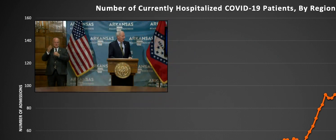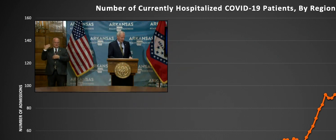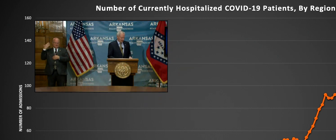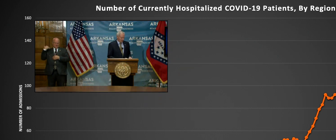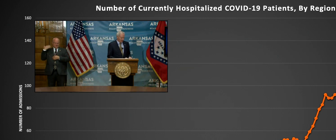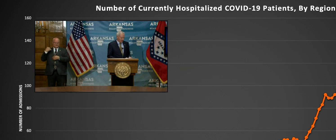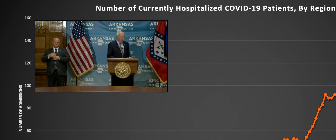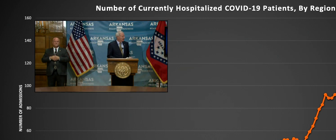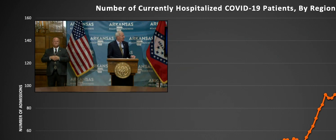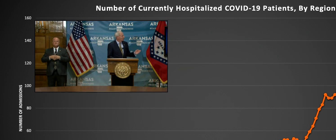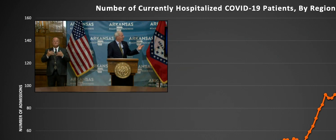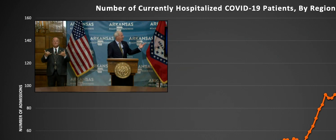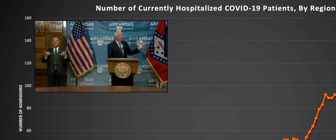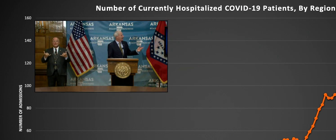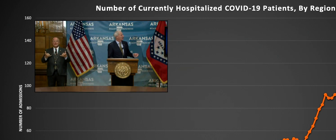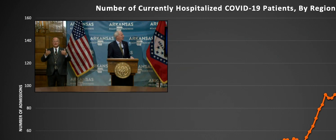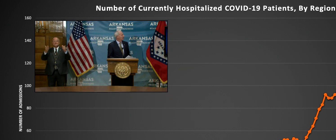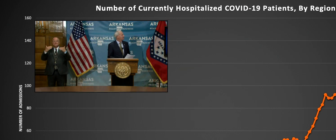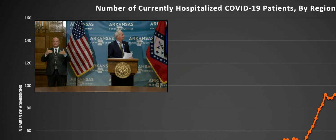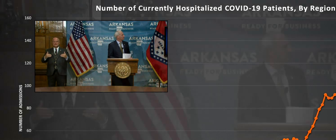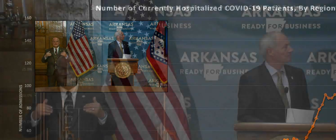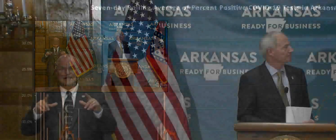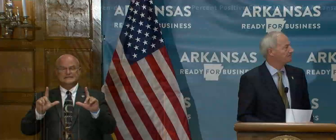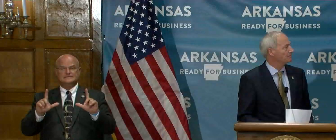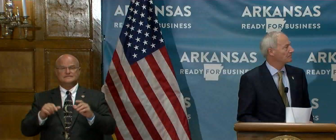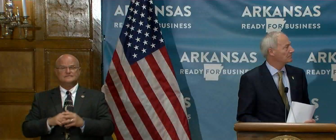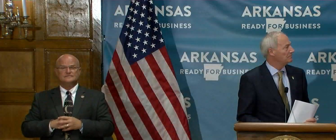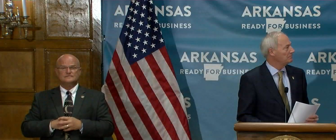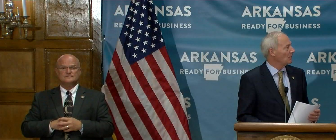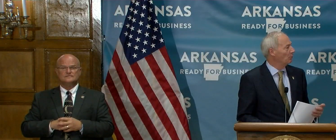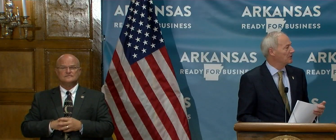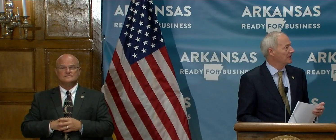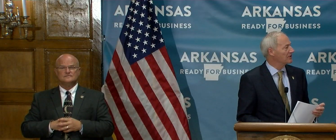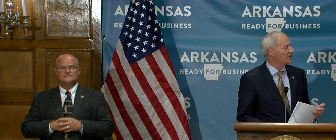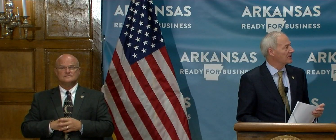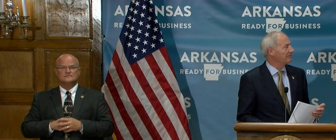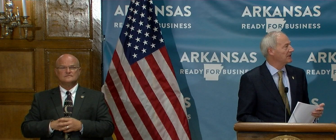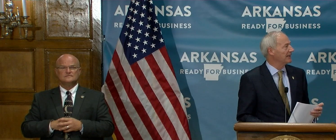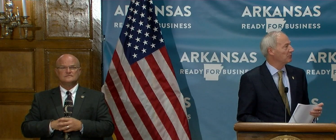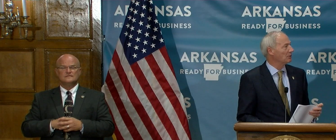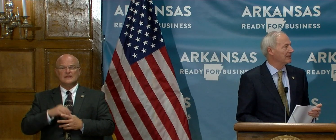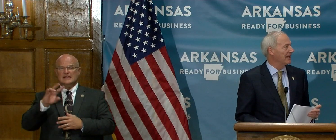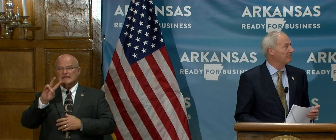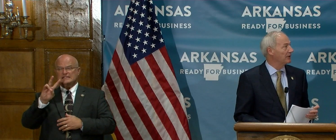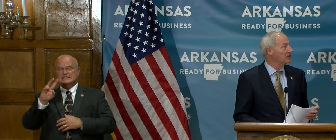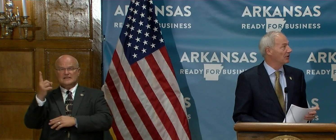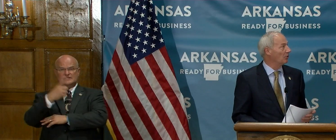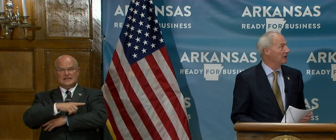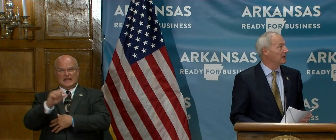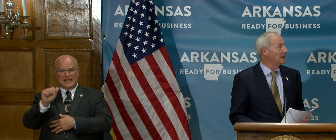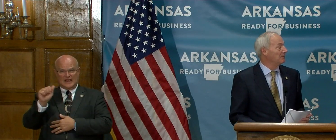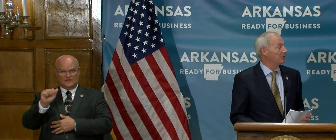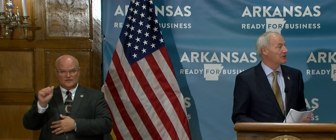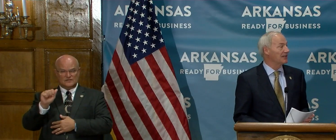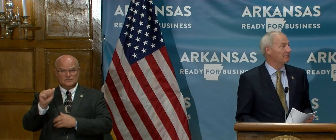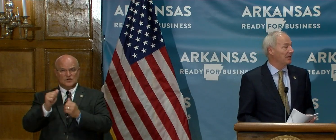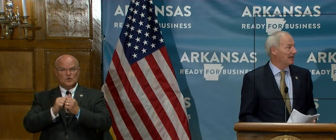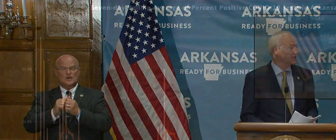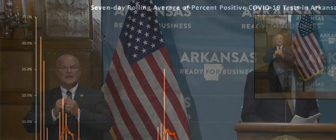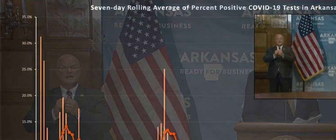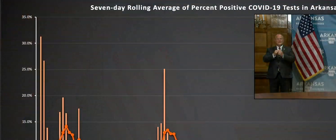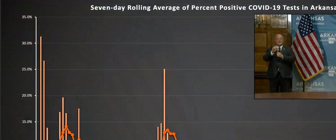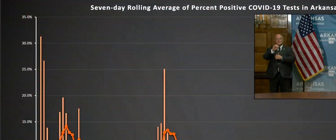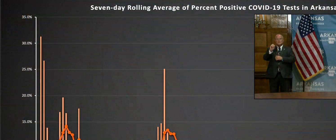that. With that, we'll go to the next one, which is the 7-day rolling average on